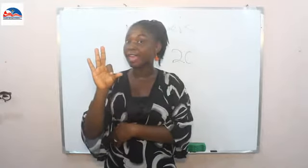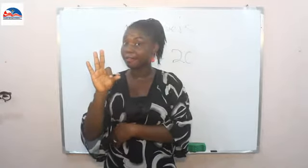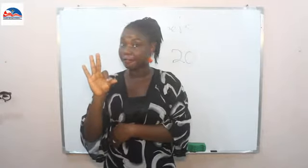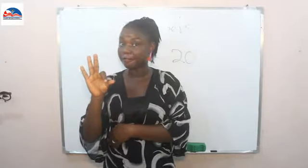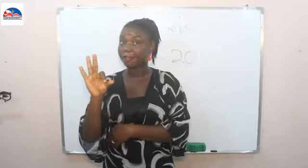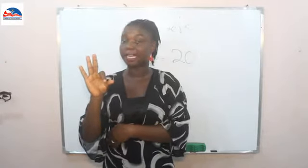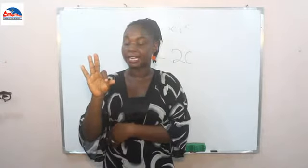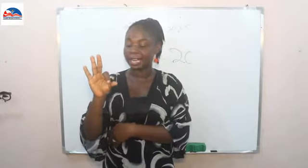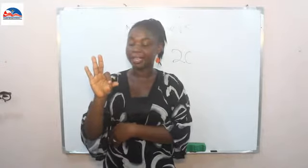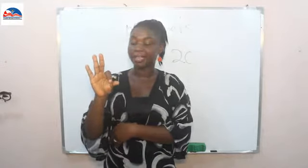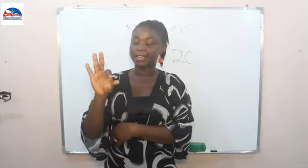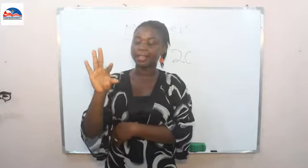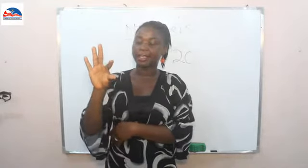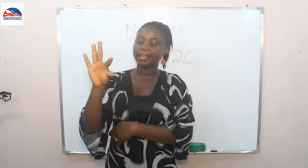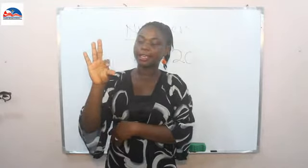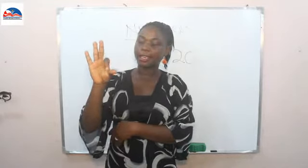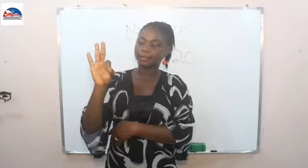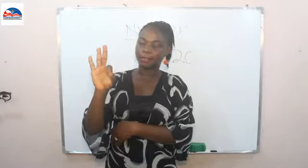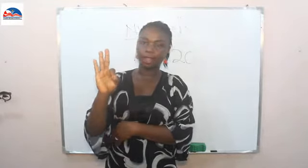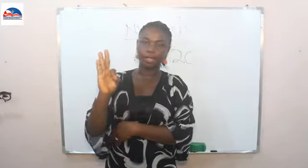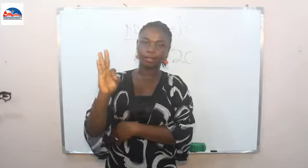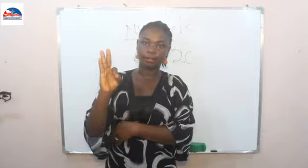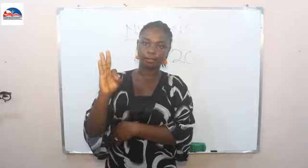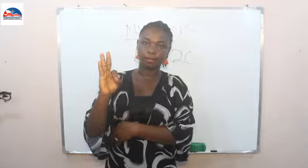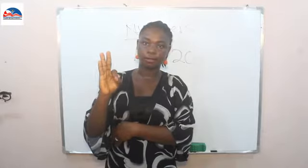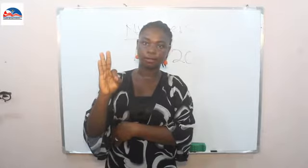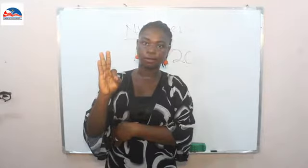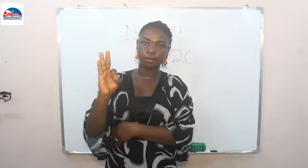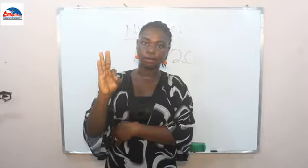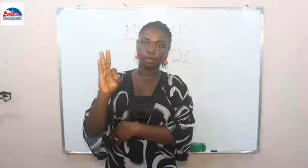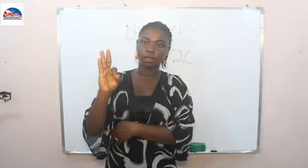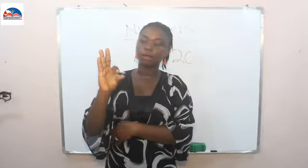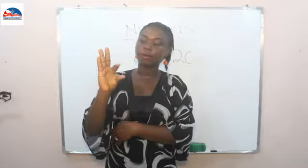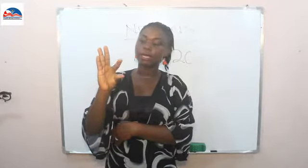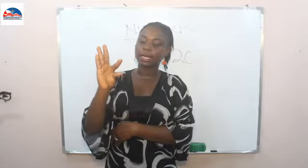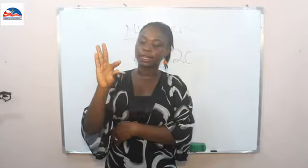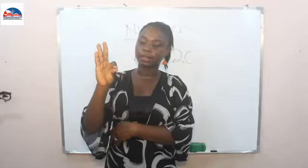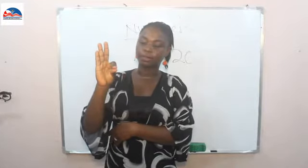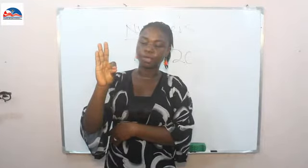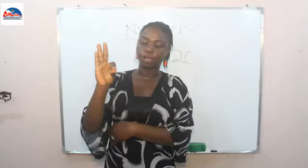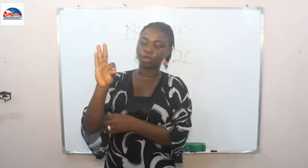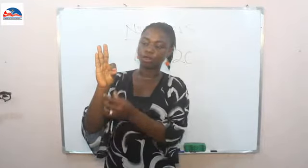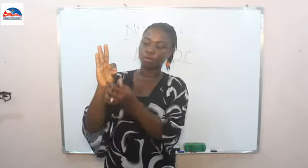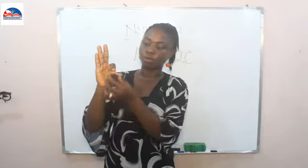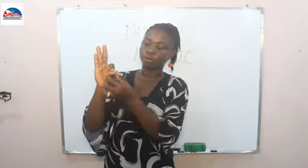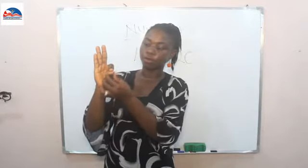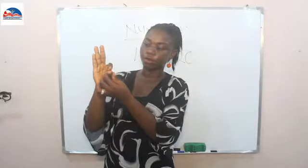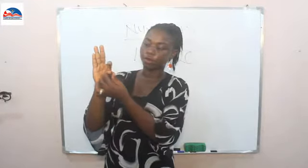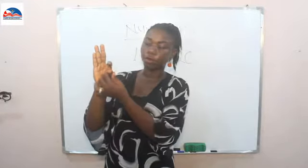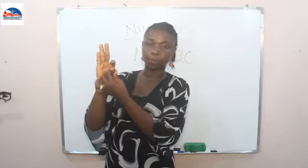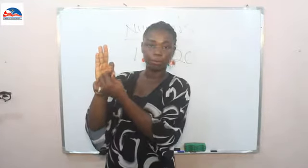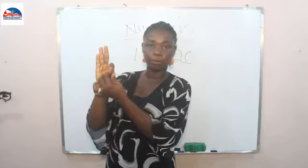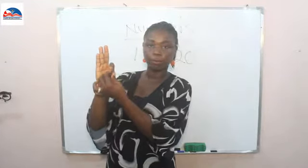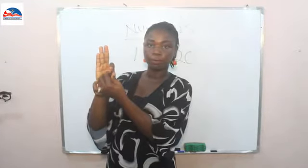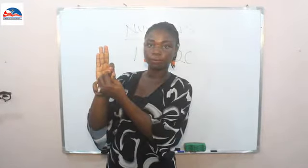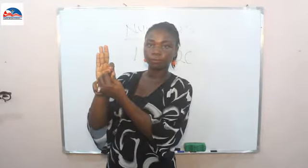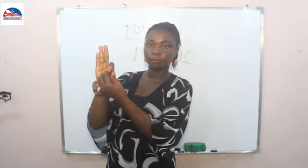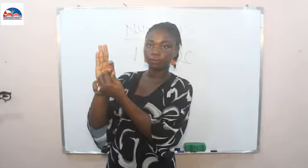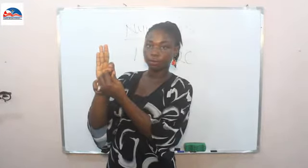F and 9, F is like this. 1, 9. You place it on top of your thumb. Your